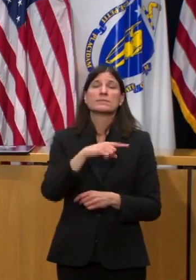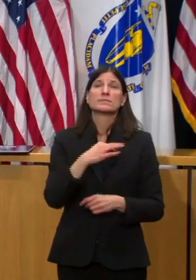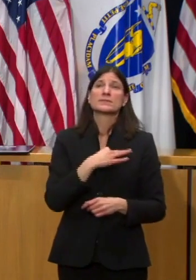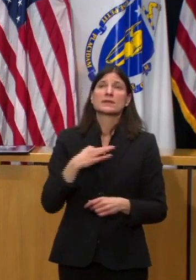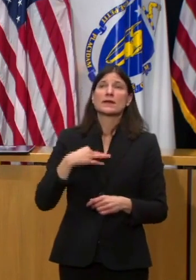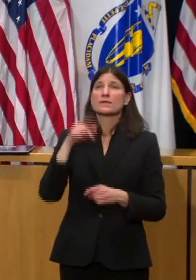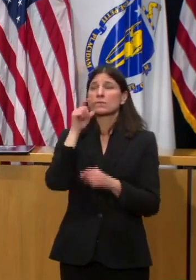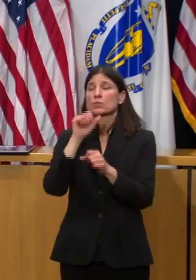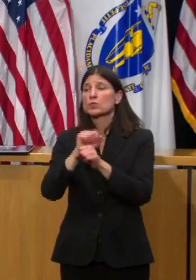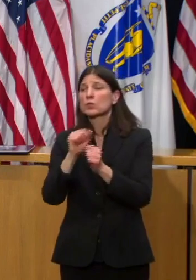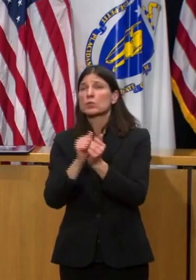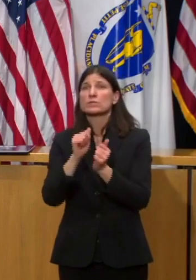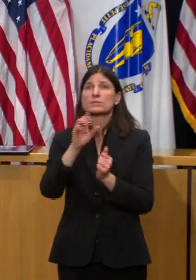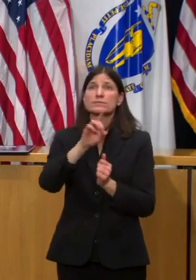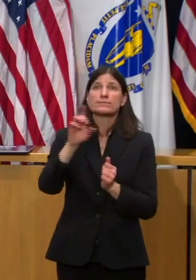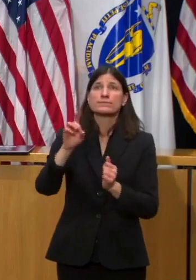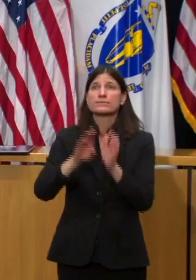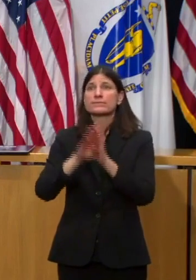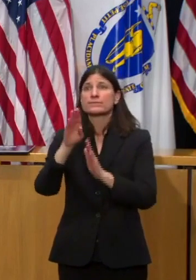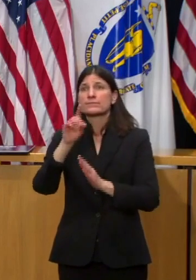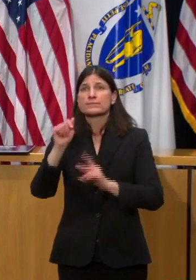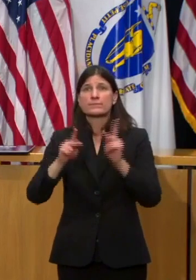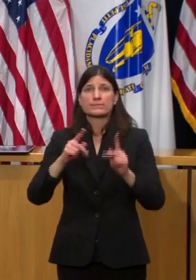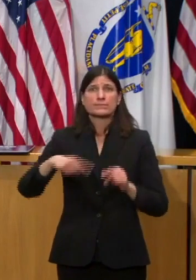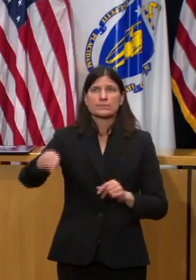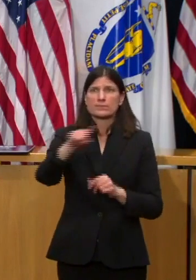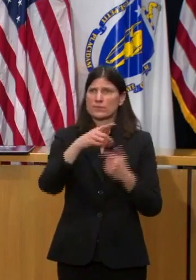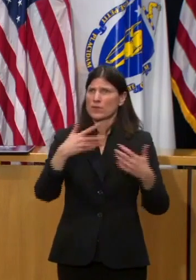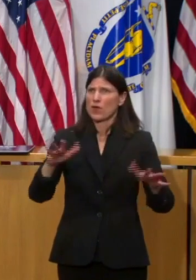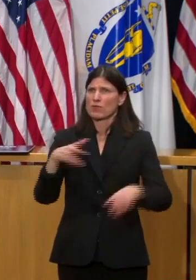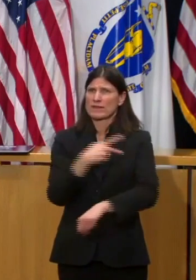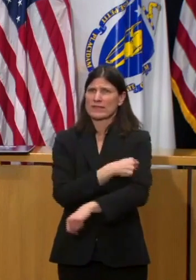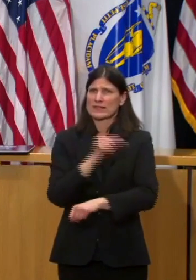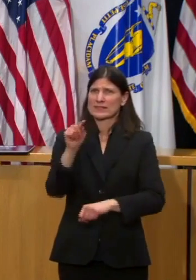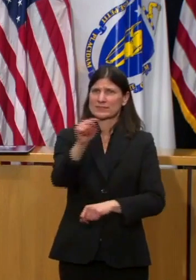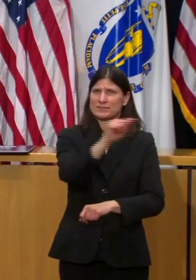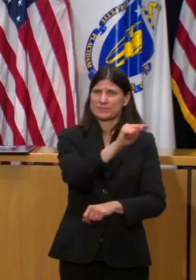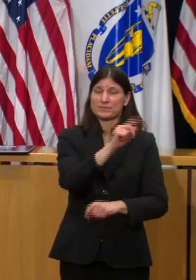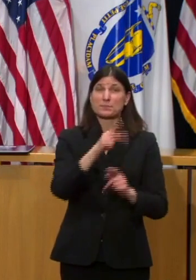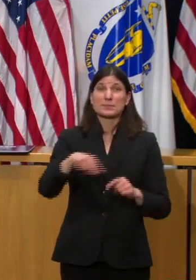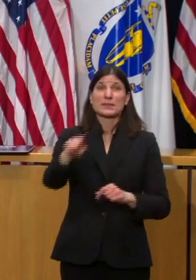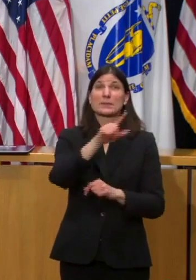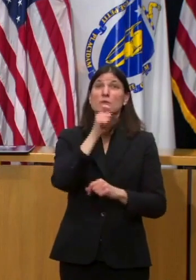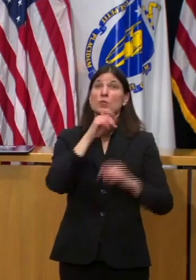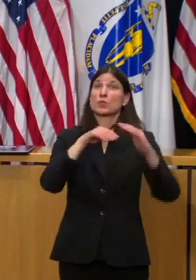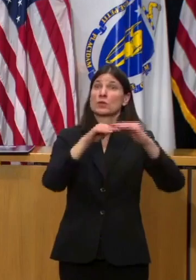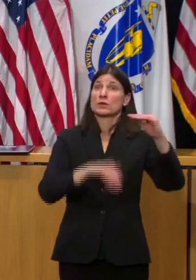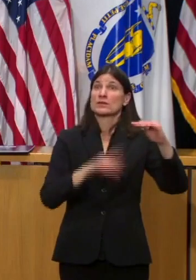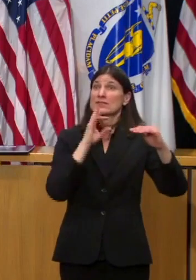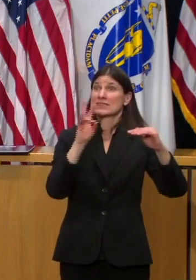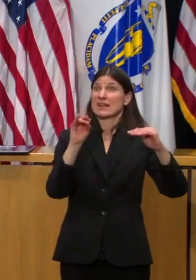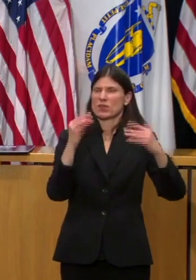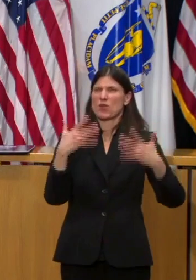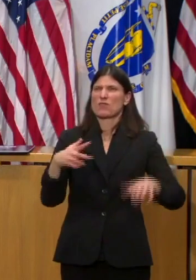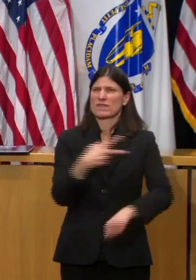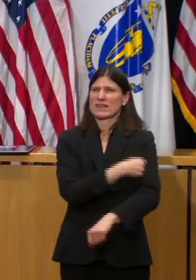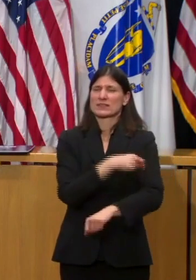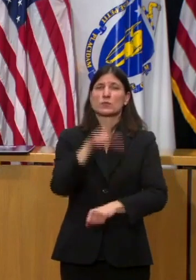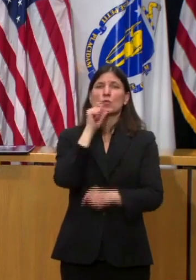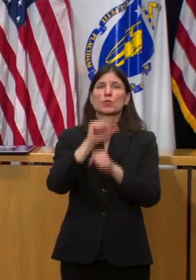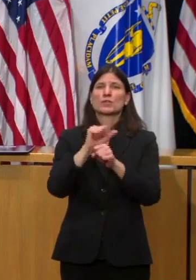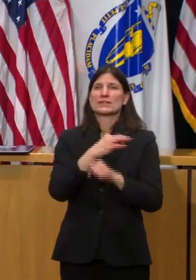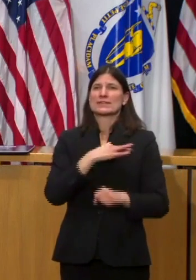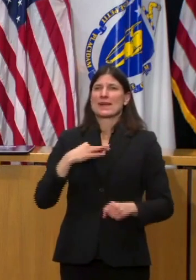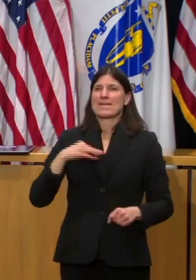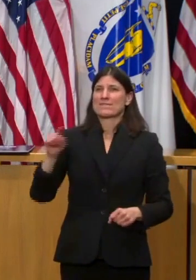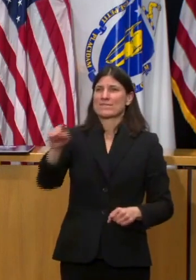lot of people who are under the age of 70. They just, people who work in hospitals, the folks who work in nursing homes, we've